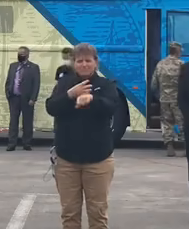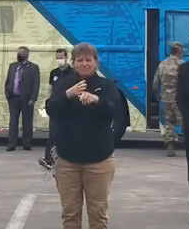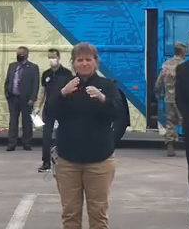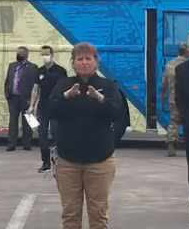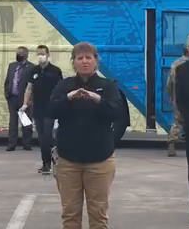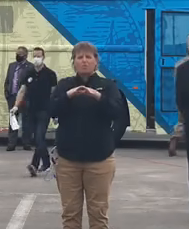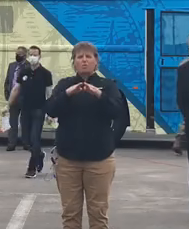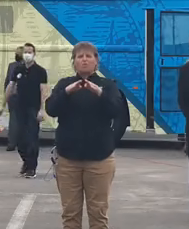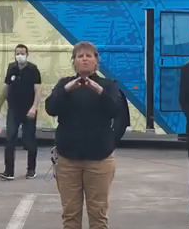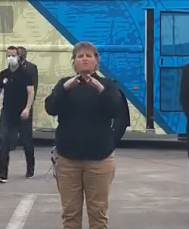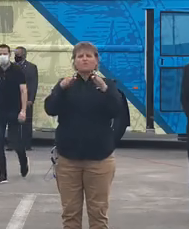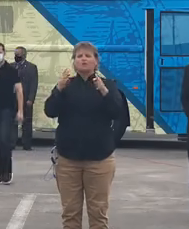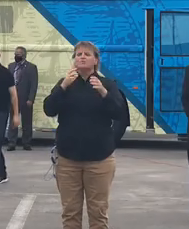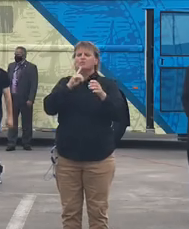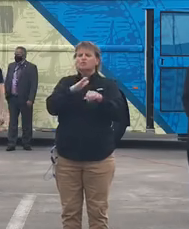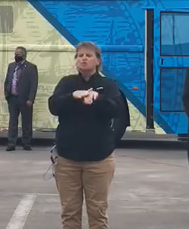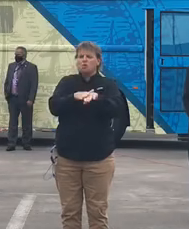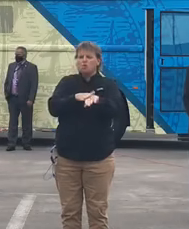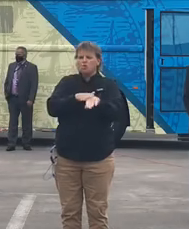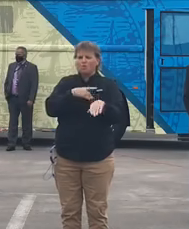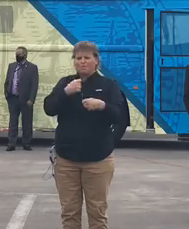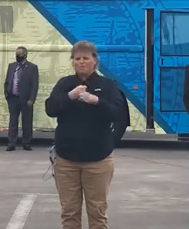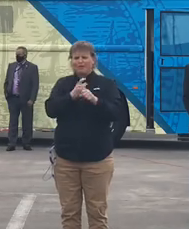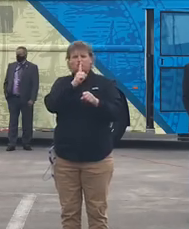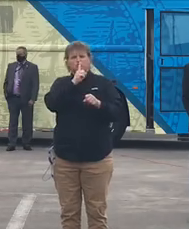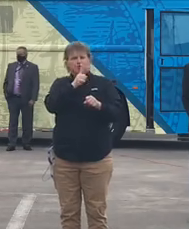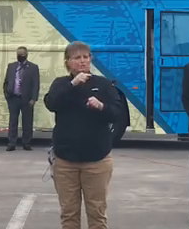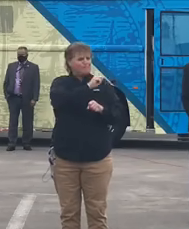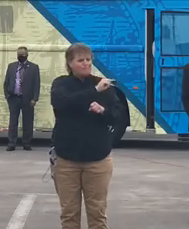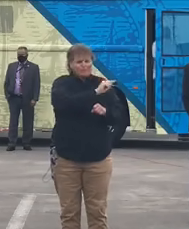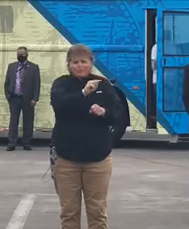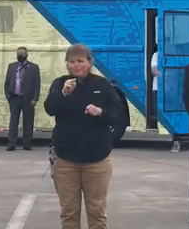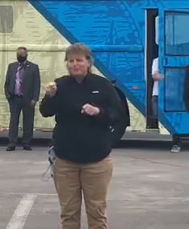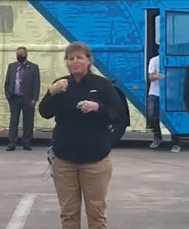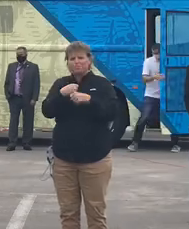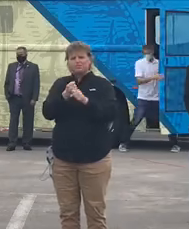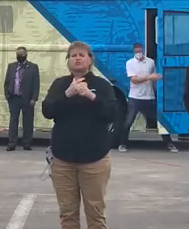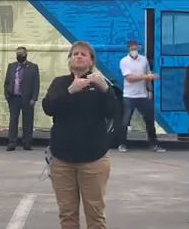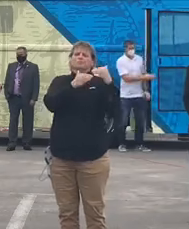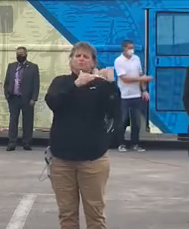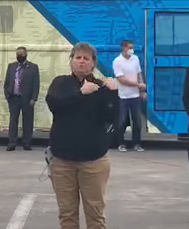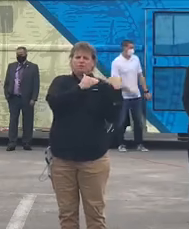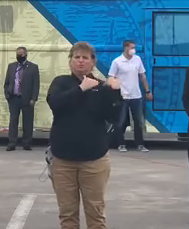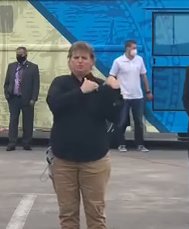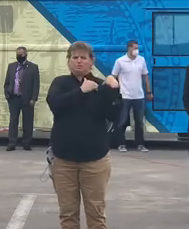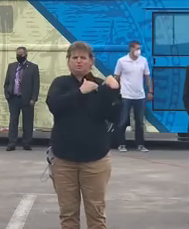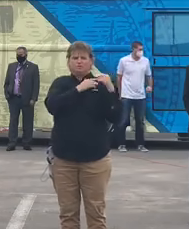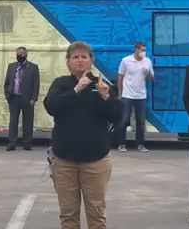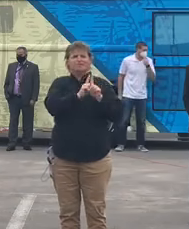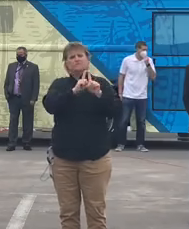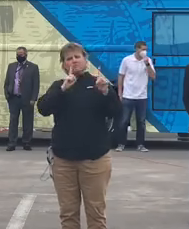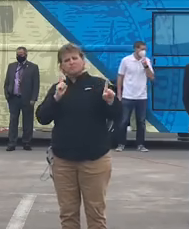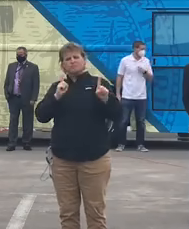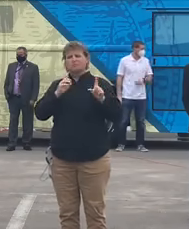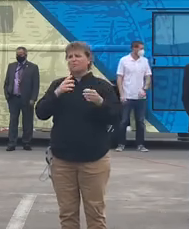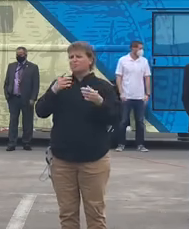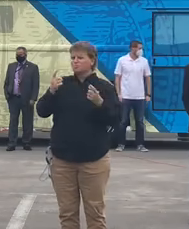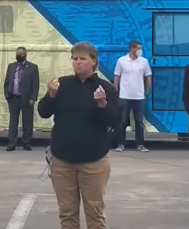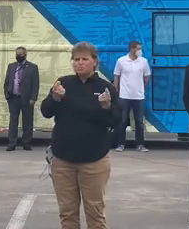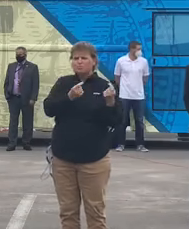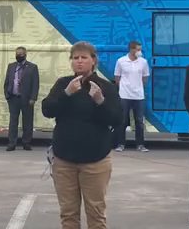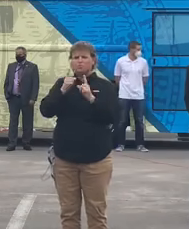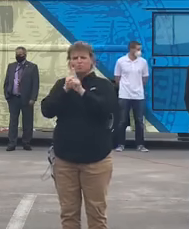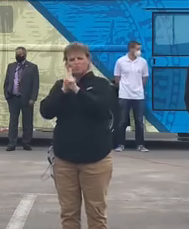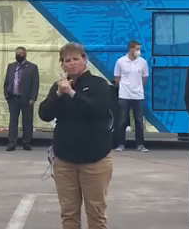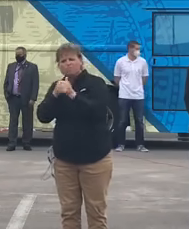incredible engine for the state of Florida. Same with Broward and Palm Beach. And so we're going to work together with the local